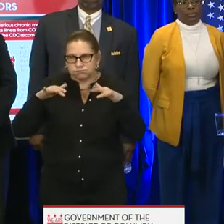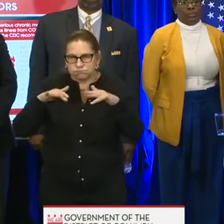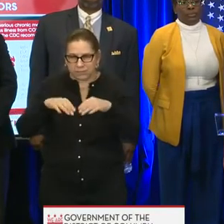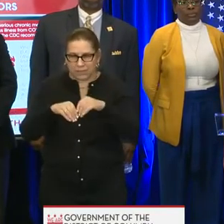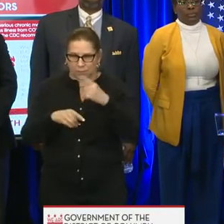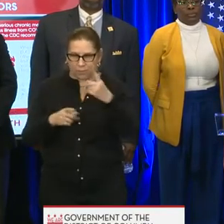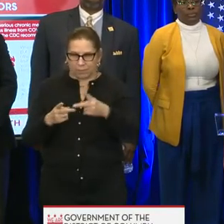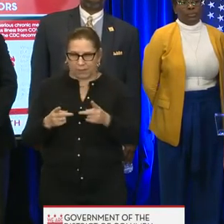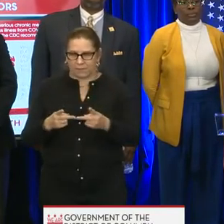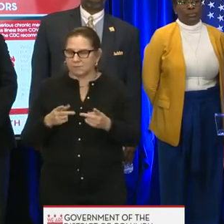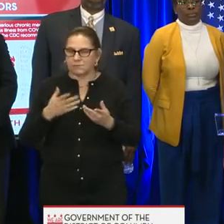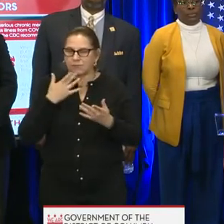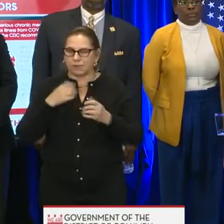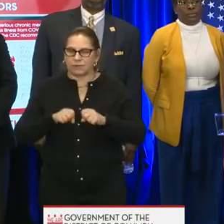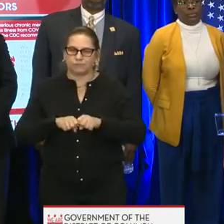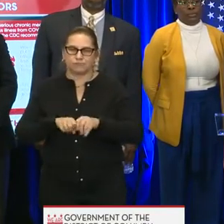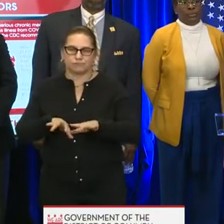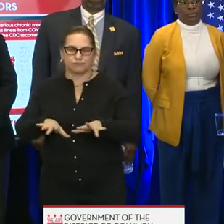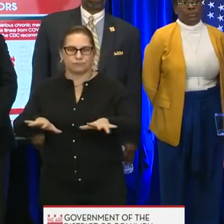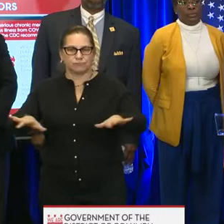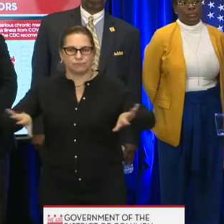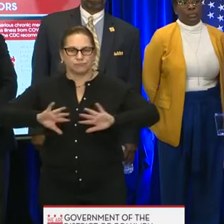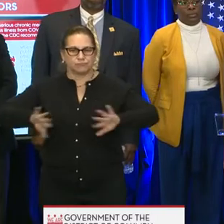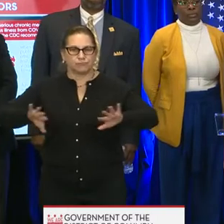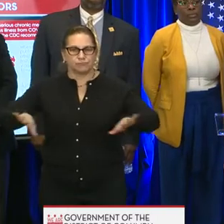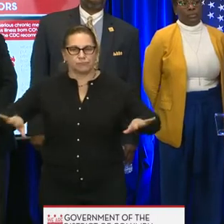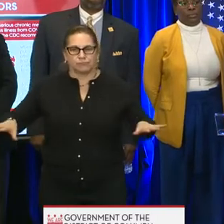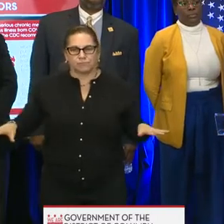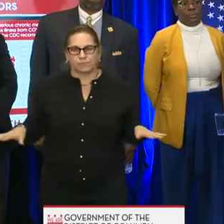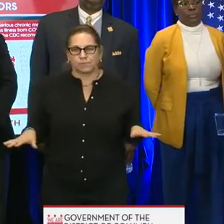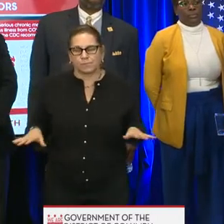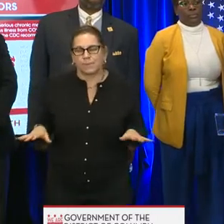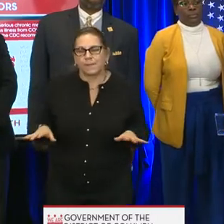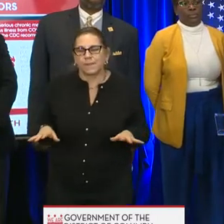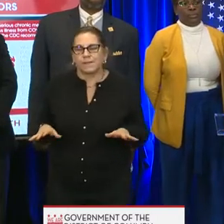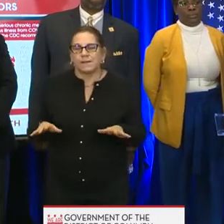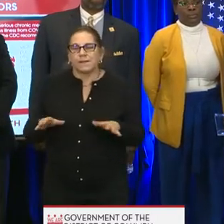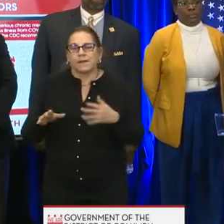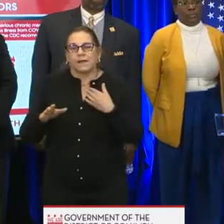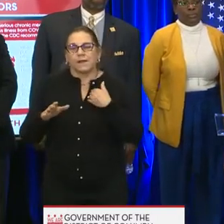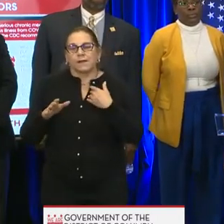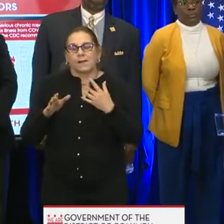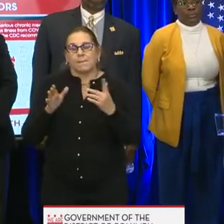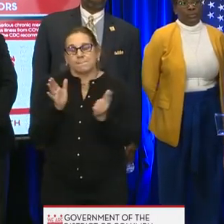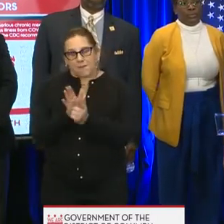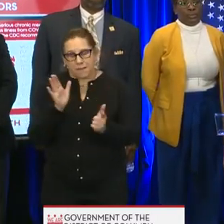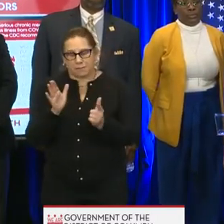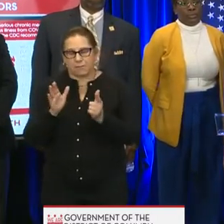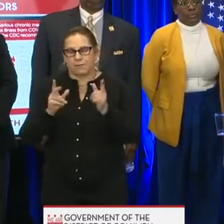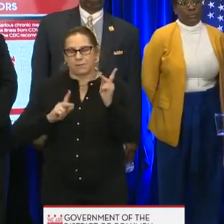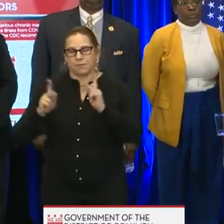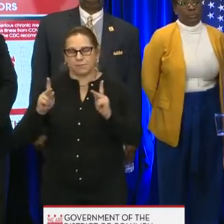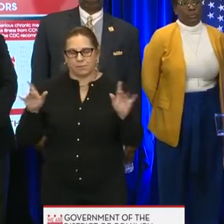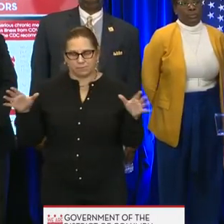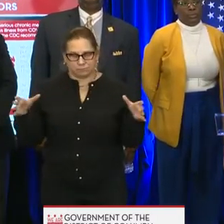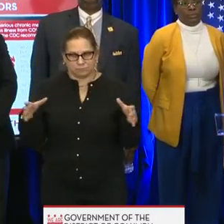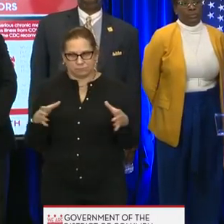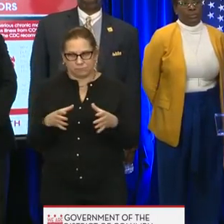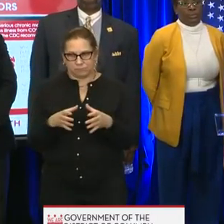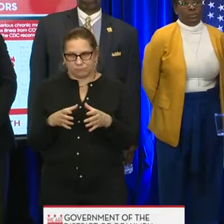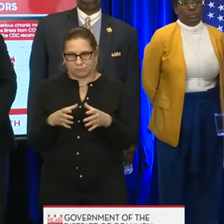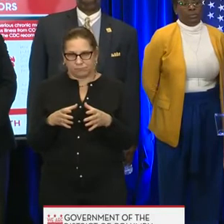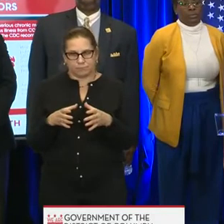DOH is requiring a ban on mass gatherings and lowered the definition of a mass gathering